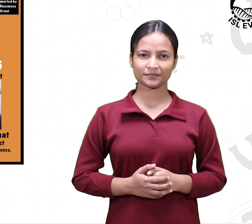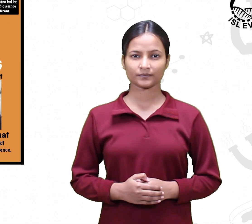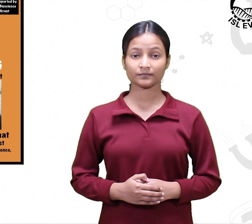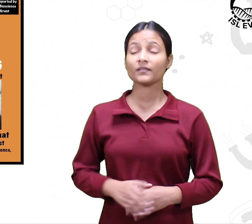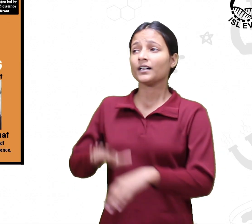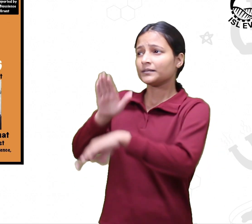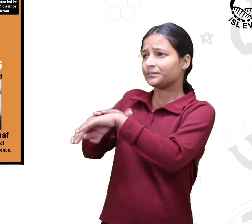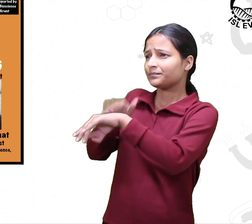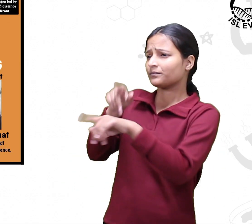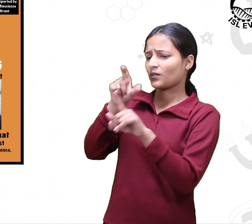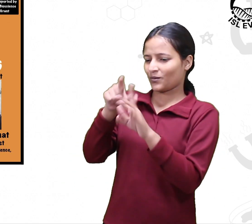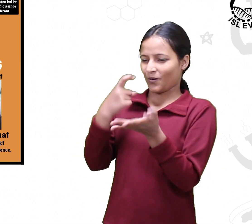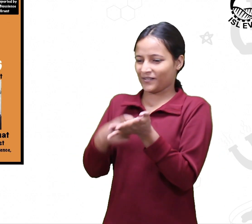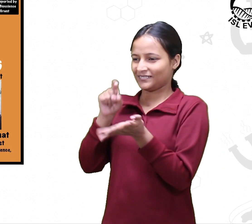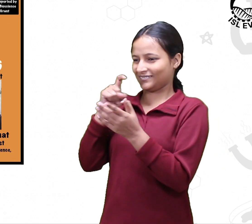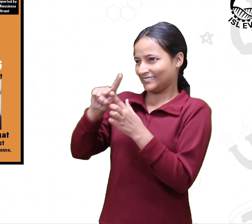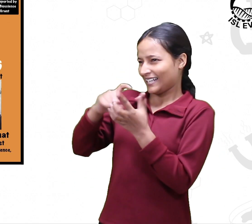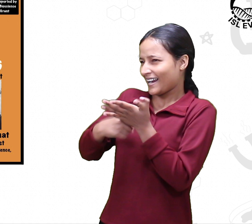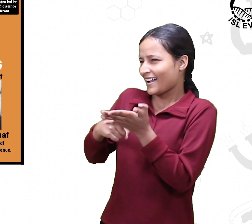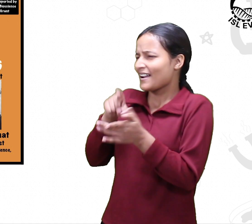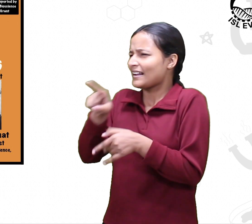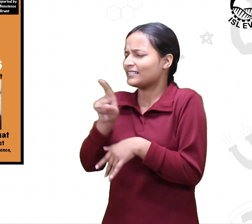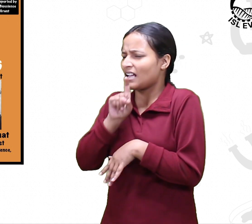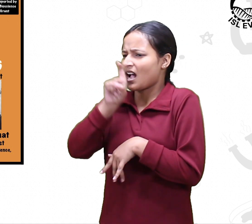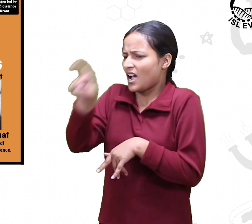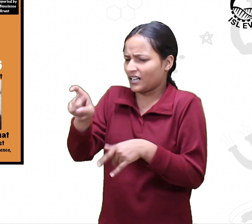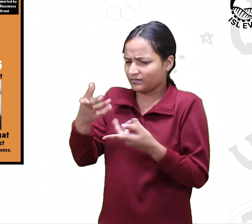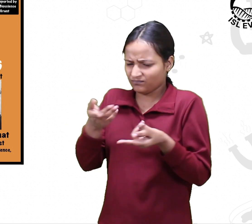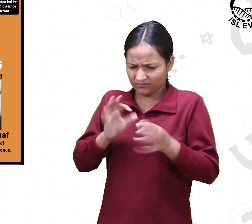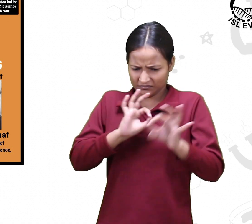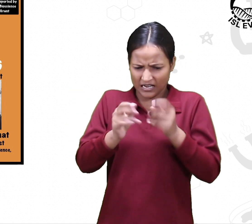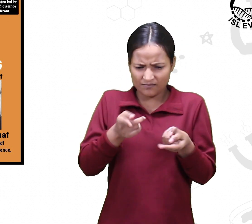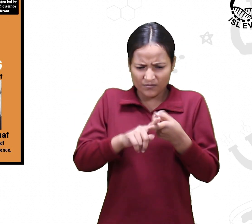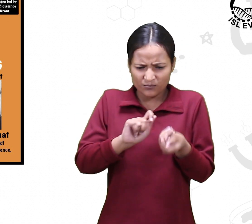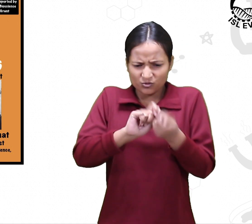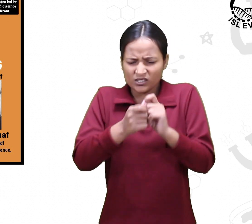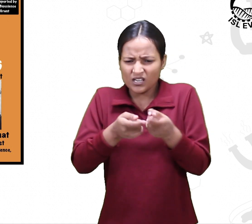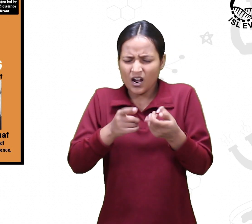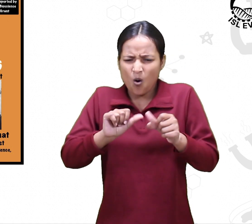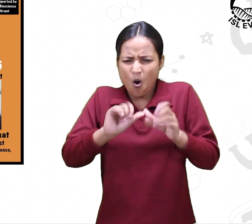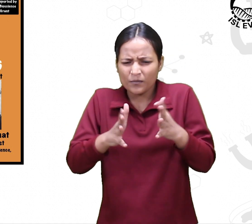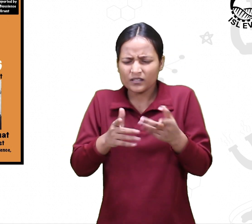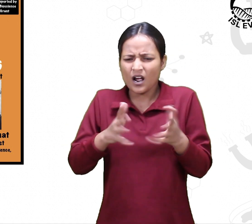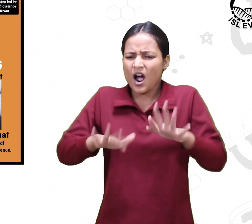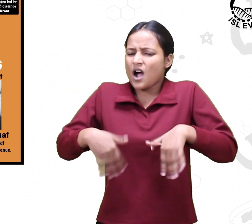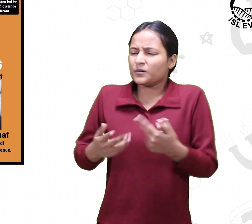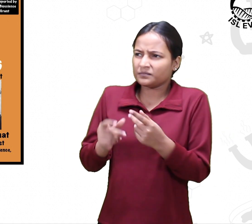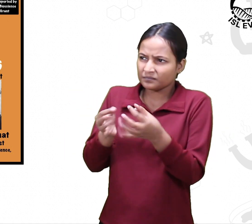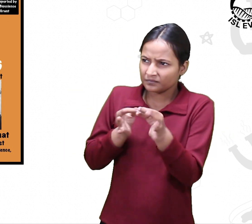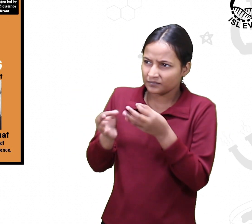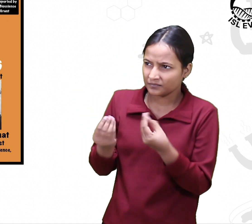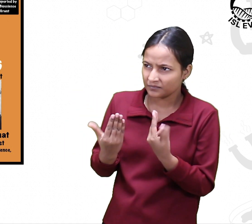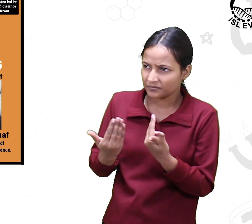So, Dr. Ramre, why do cells all of a sudden become abnormal? This leads one to